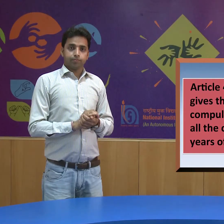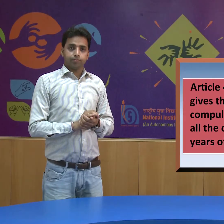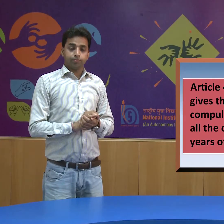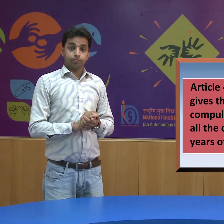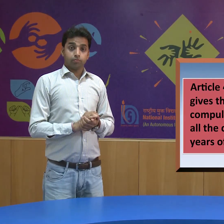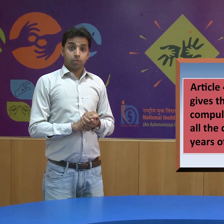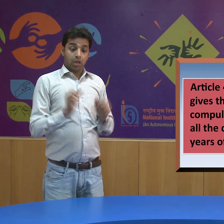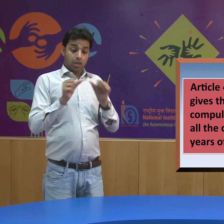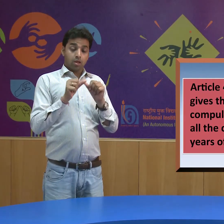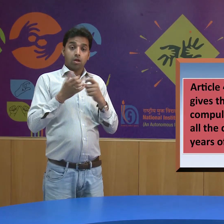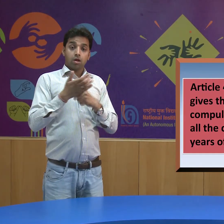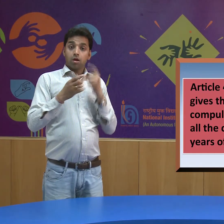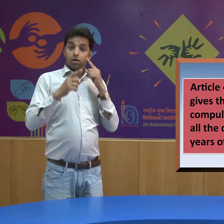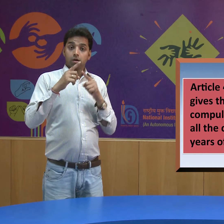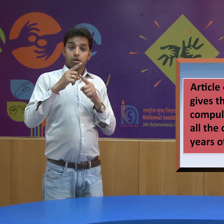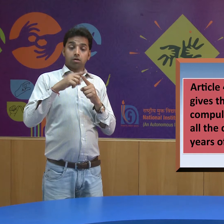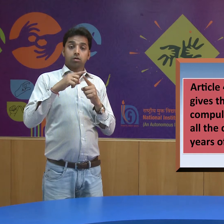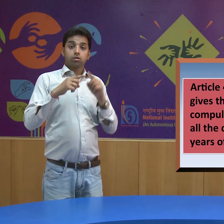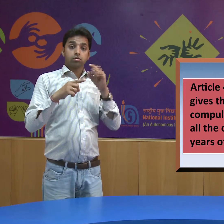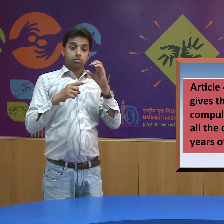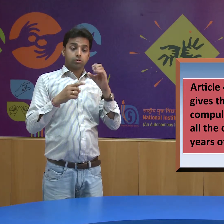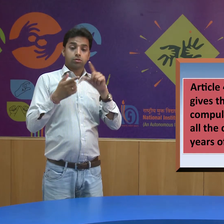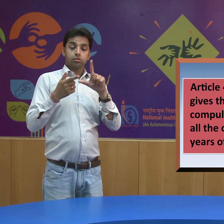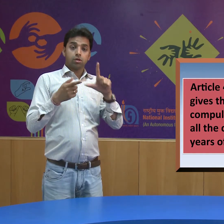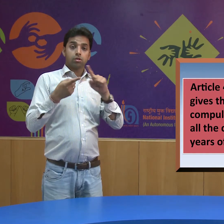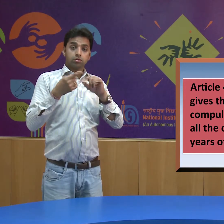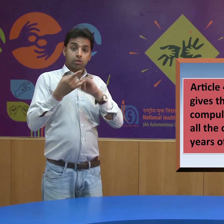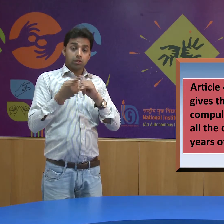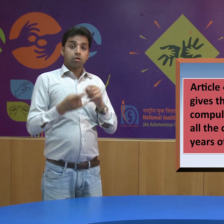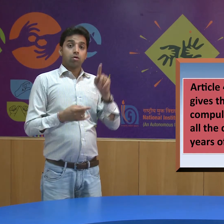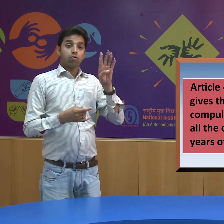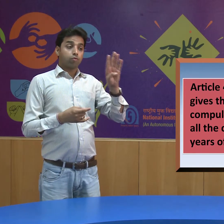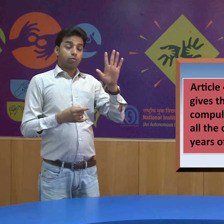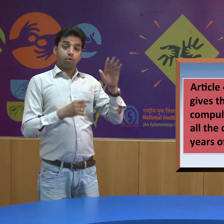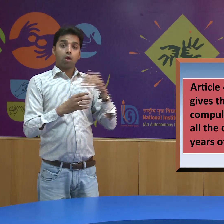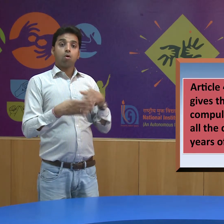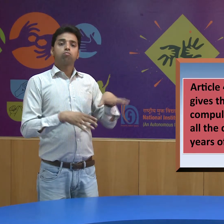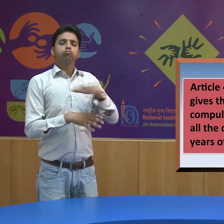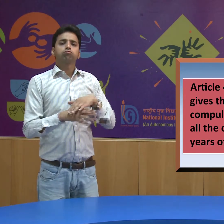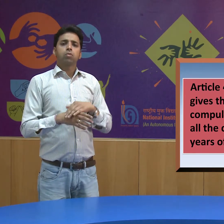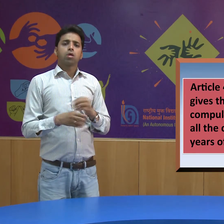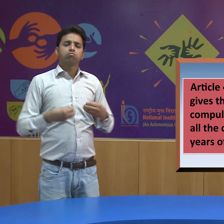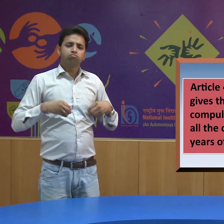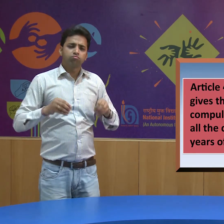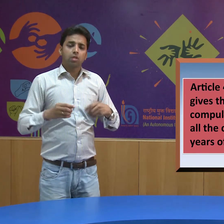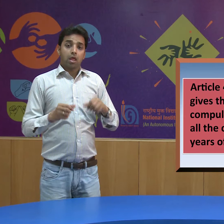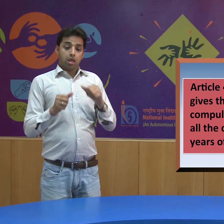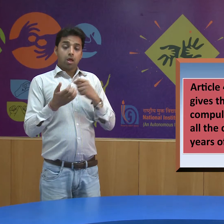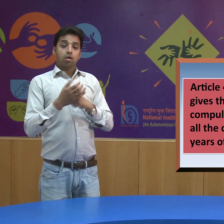Article 45 of the Constitution gave the right to free and compulsory education to all